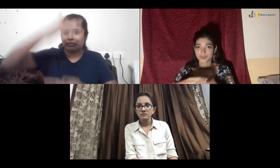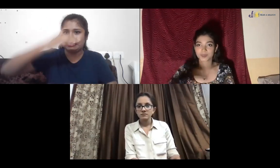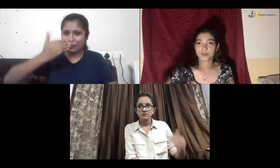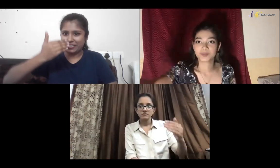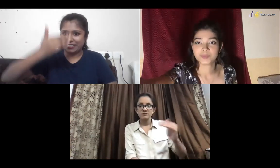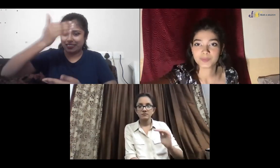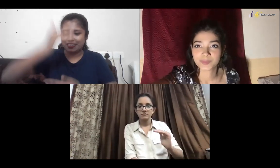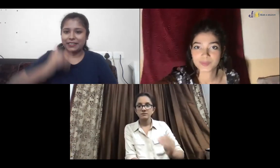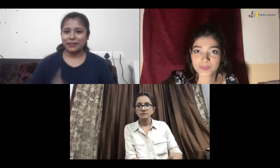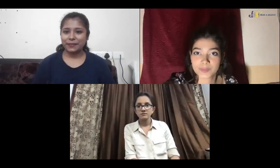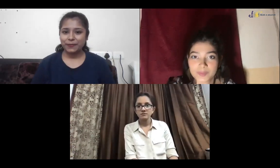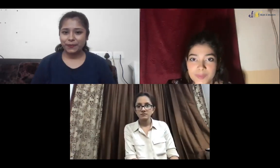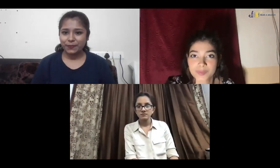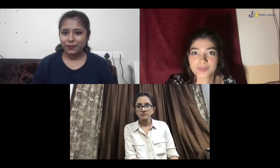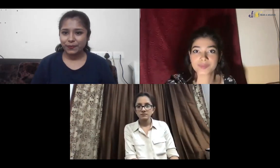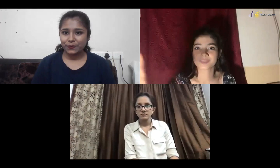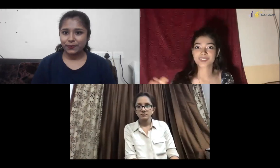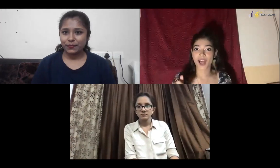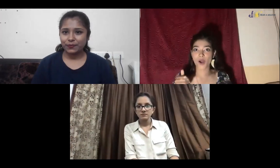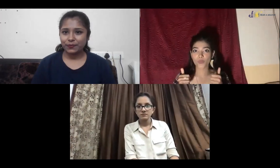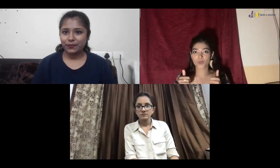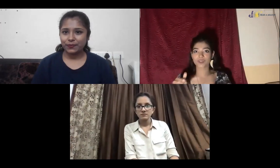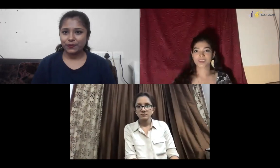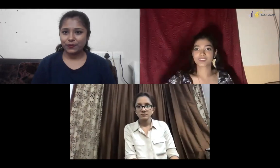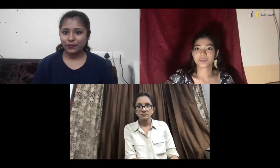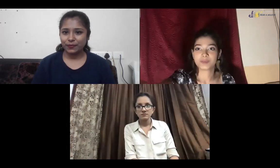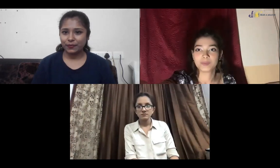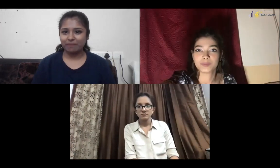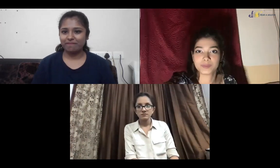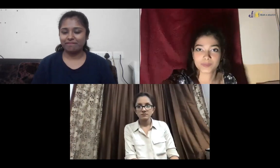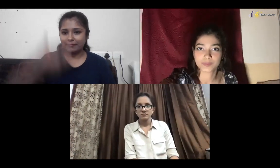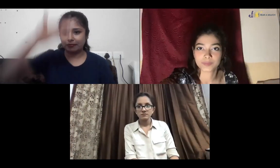you just adjust your camera a little?